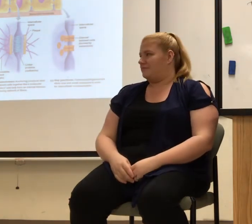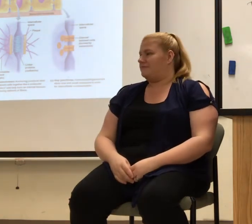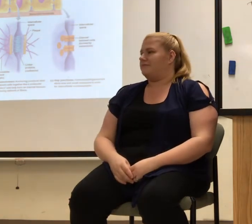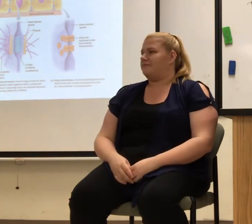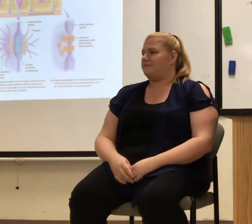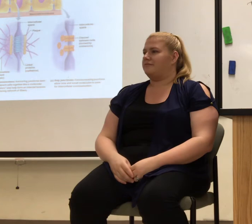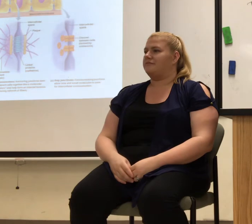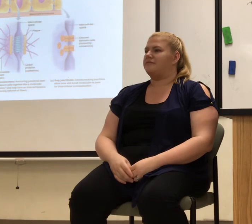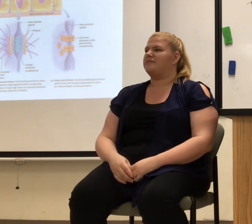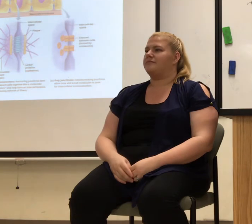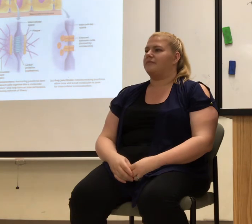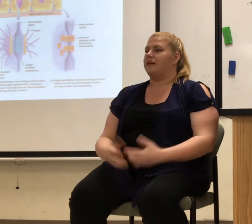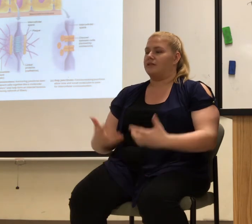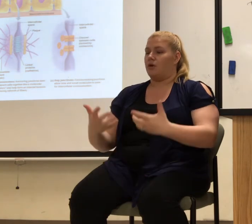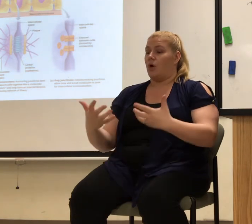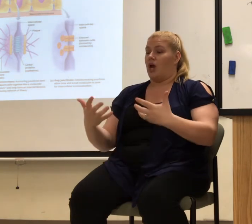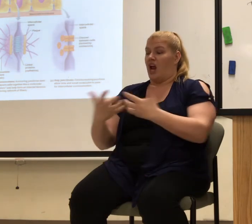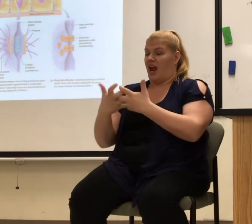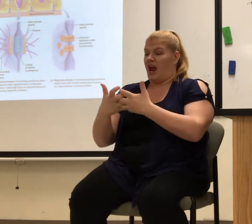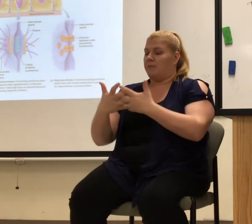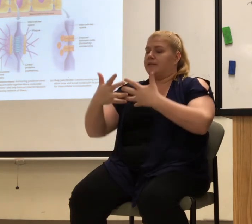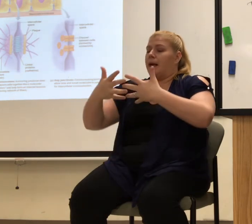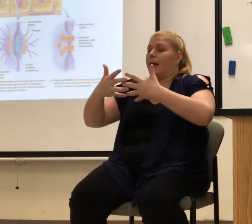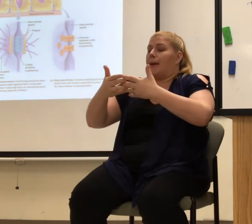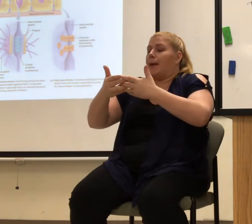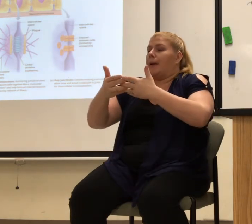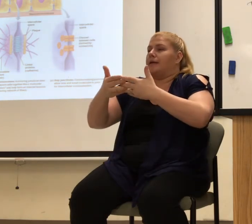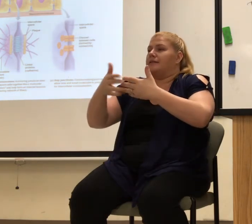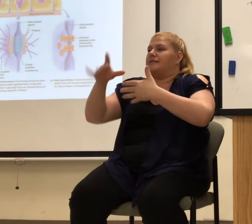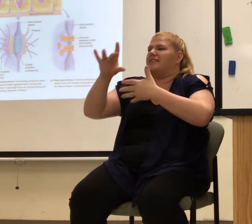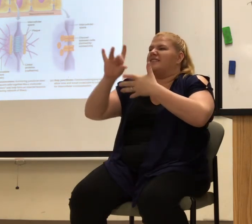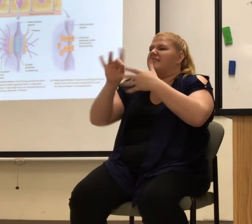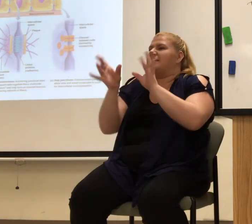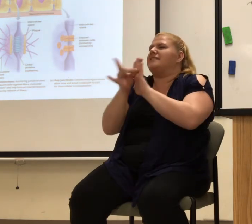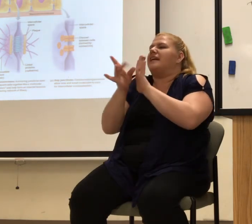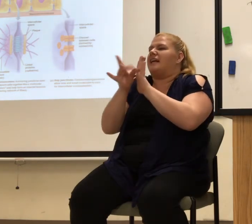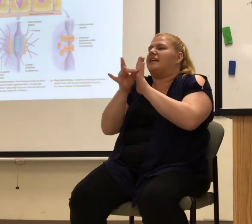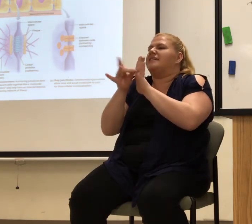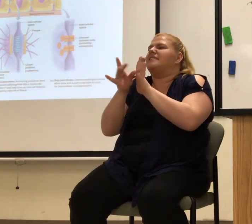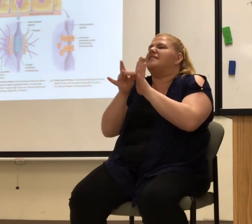And then within those red plaques that I've drawn,